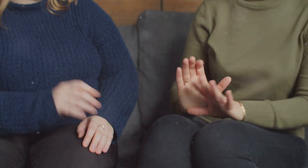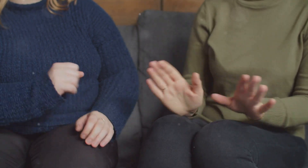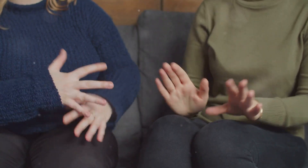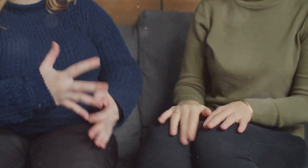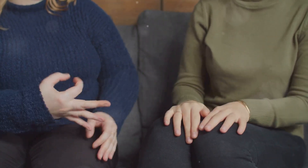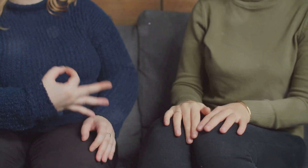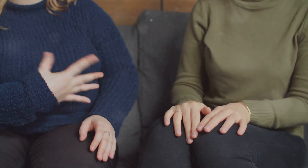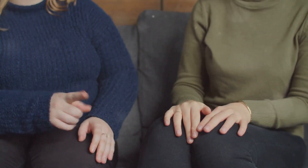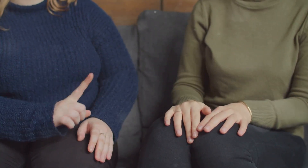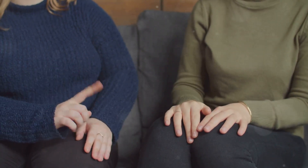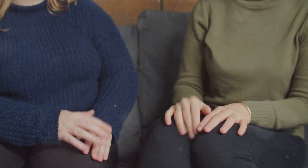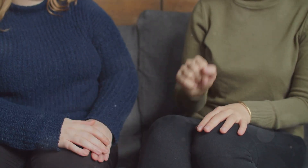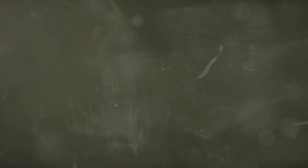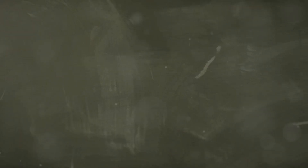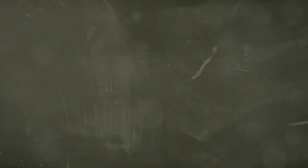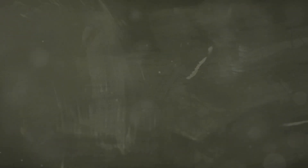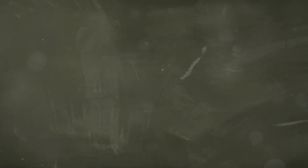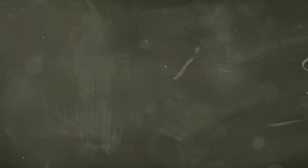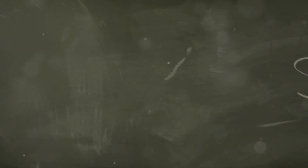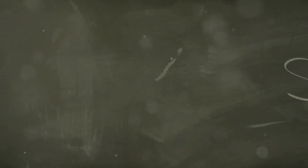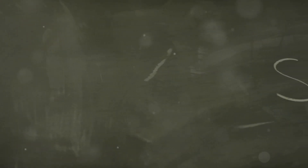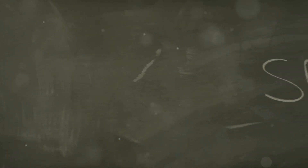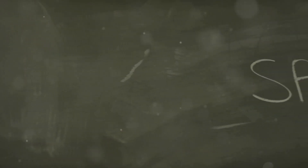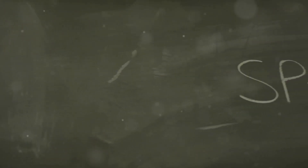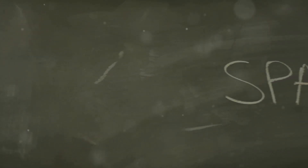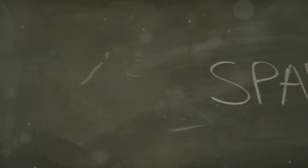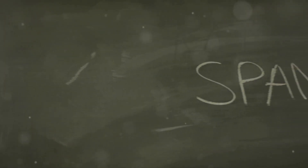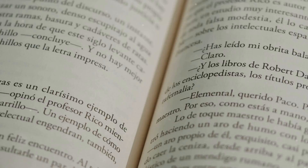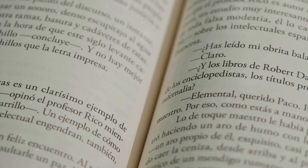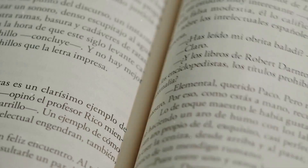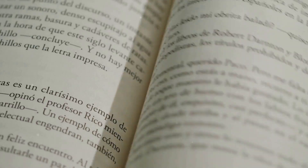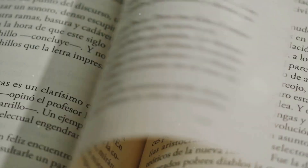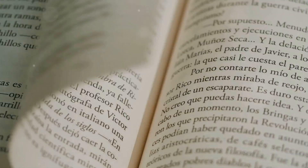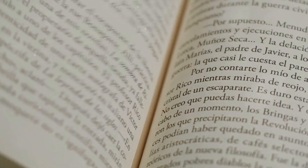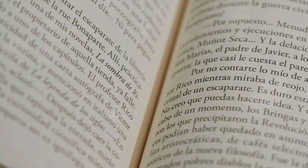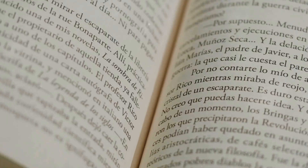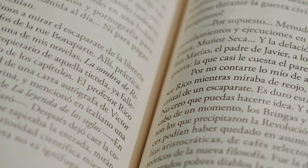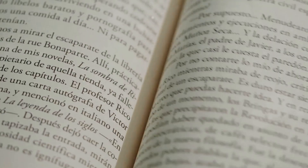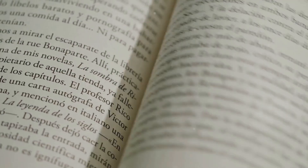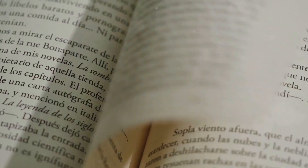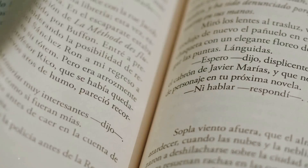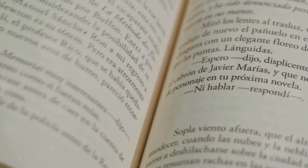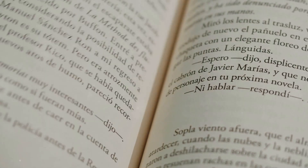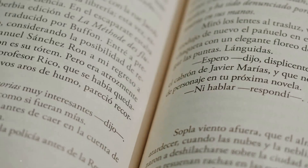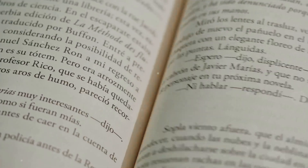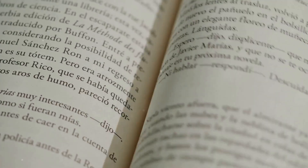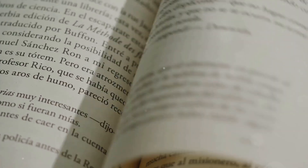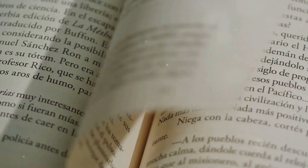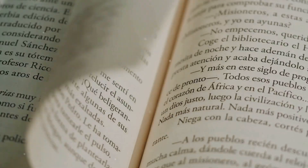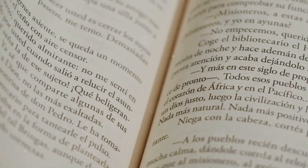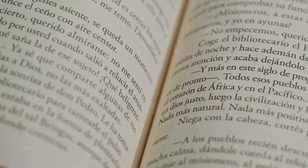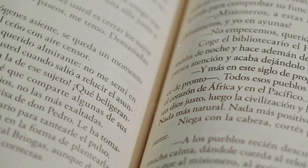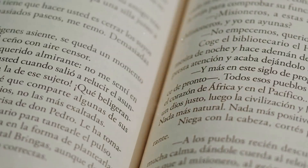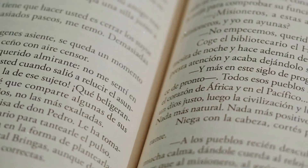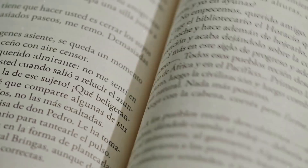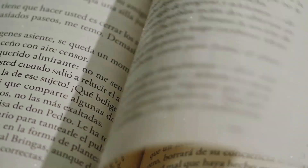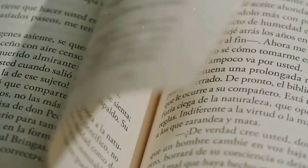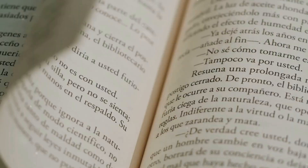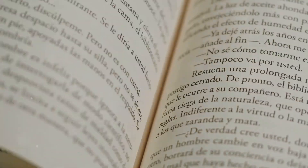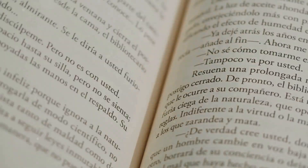structure that make it unique. Imagine trying to understand a Spanish conversation by just translating each word into English. You would quickly realize that